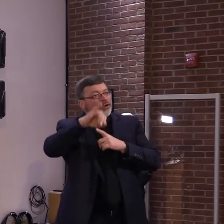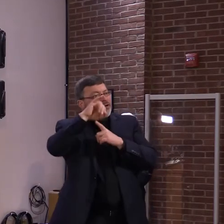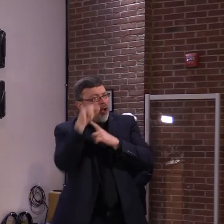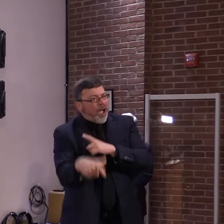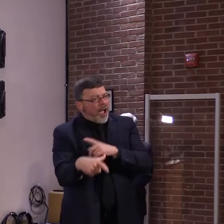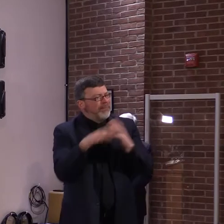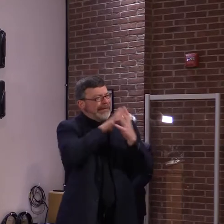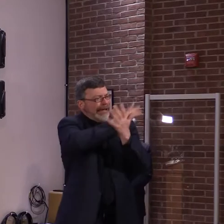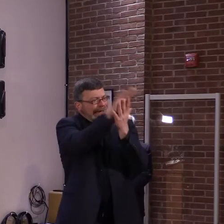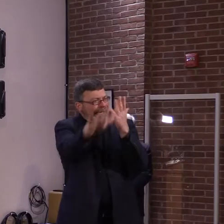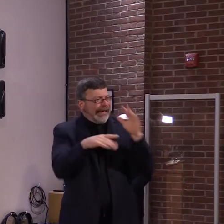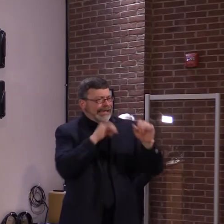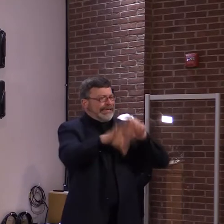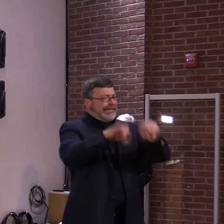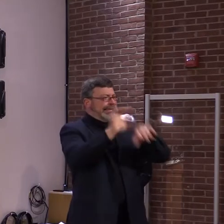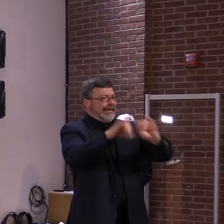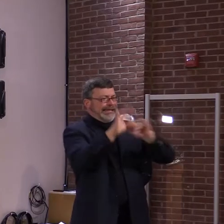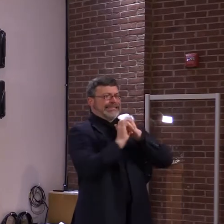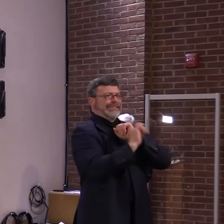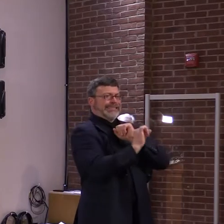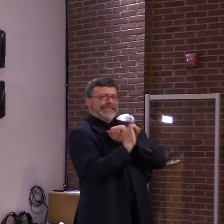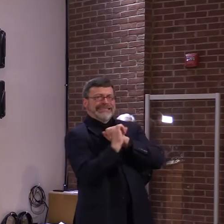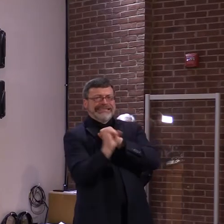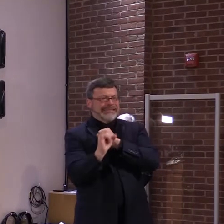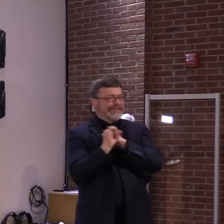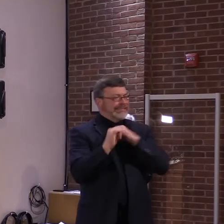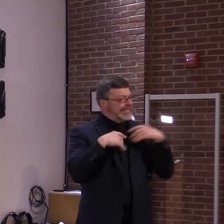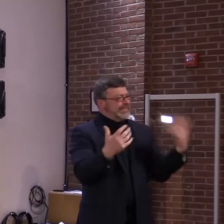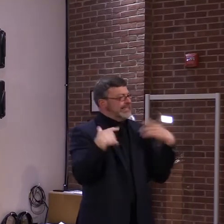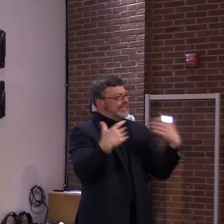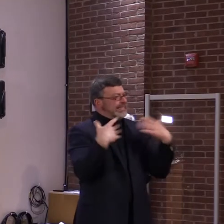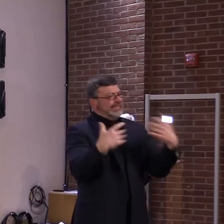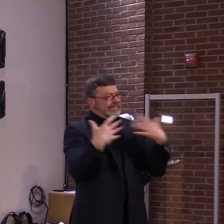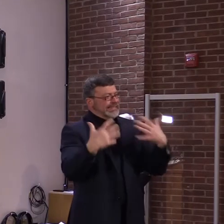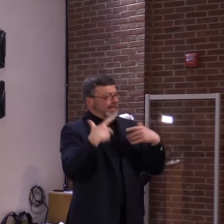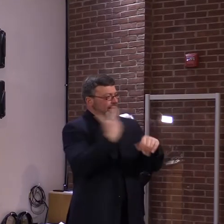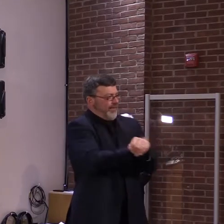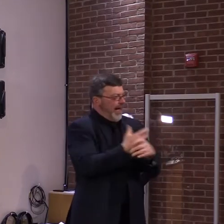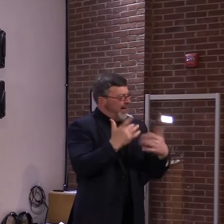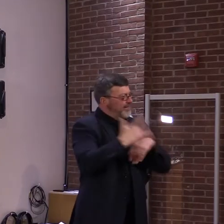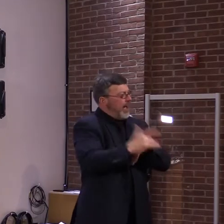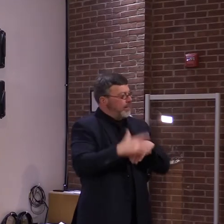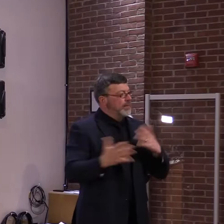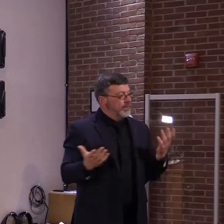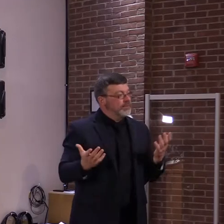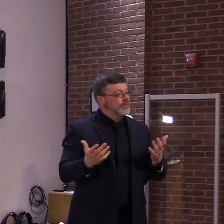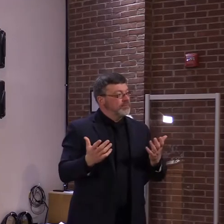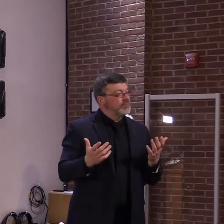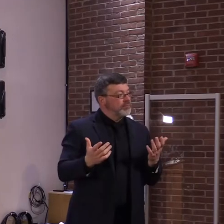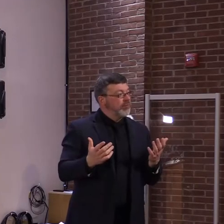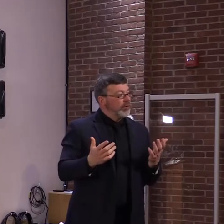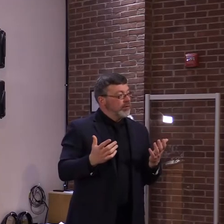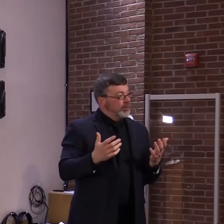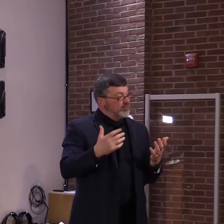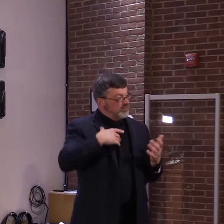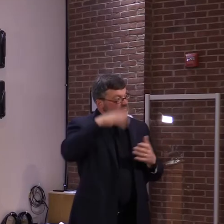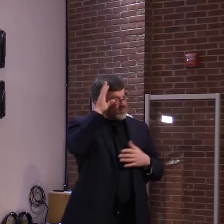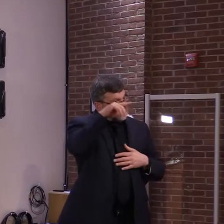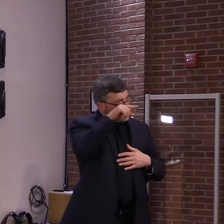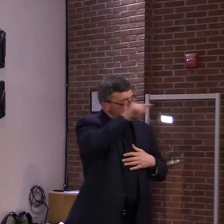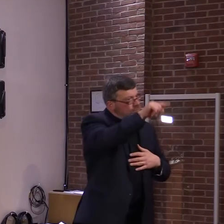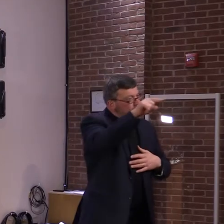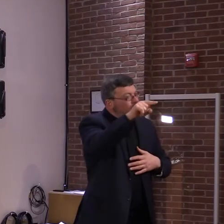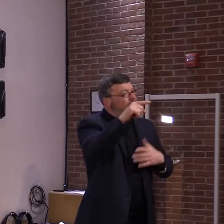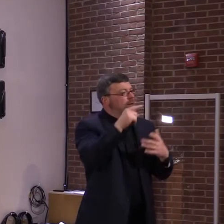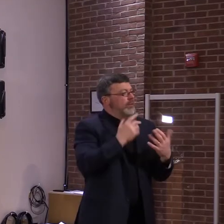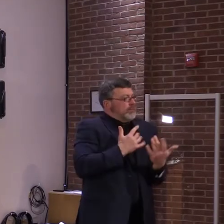public health science, it's also in response to what we know many are looking for and have been waiting for. If